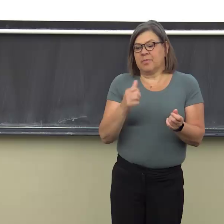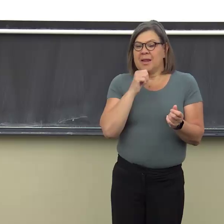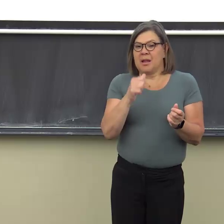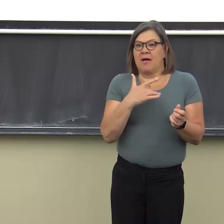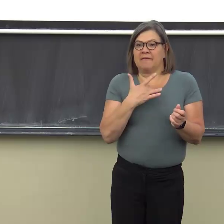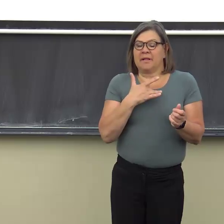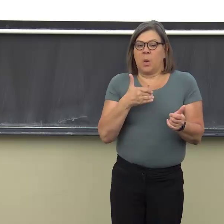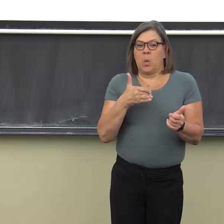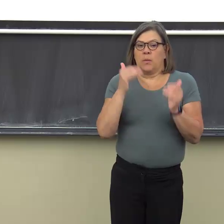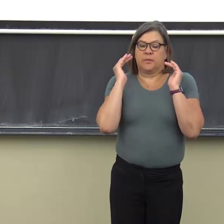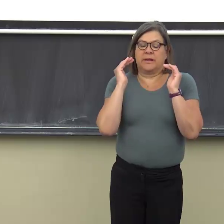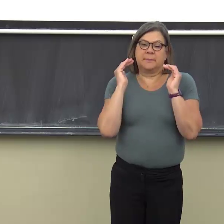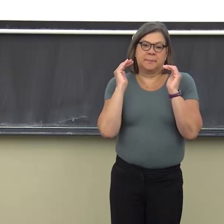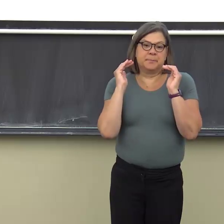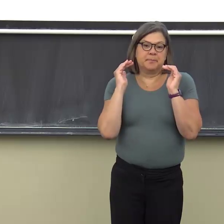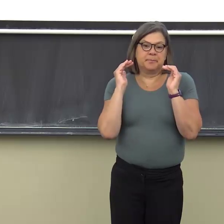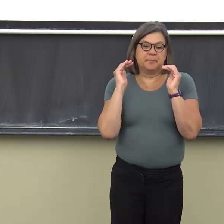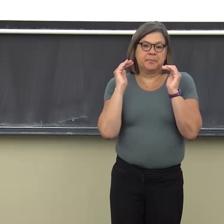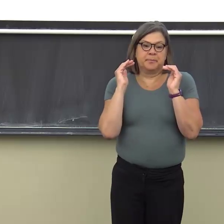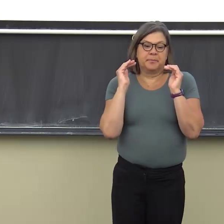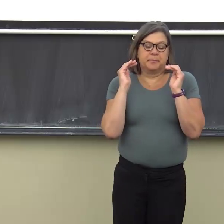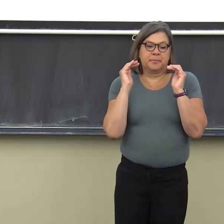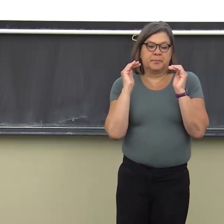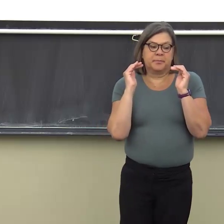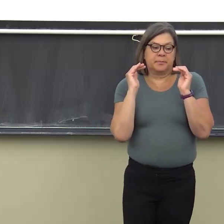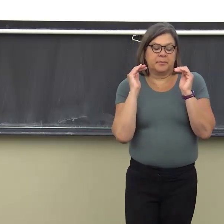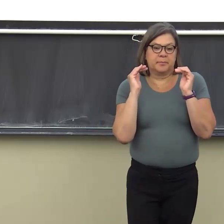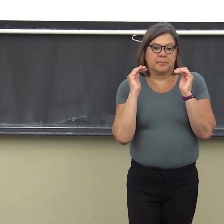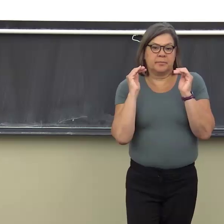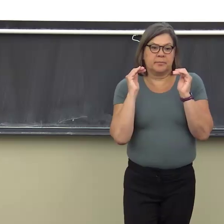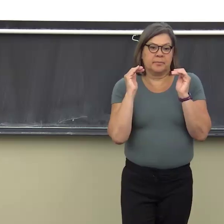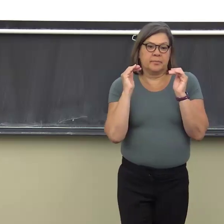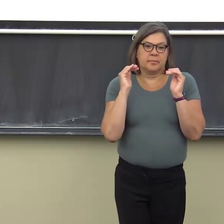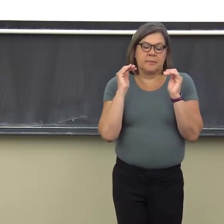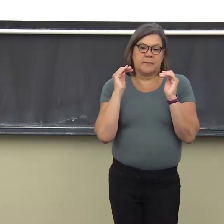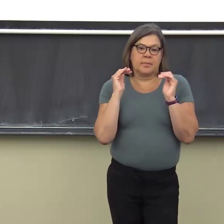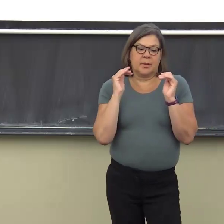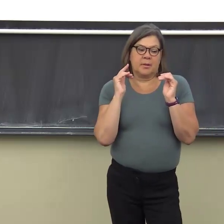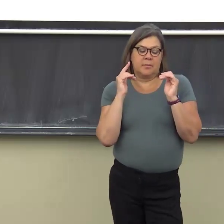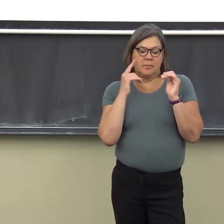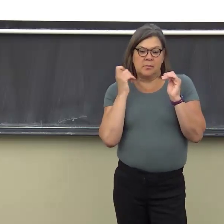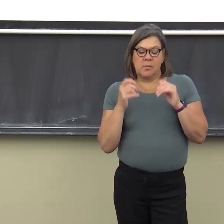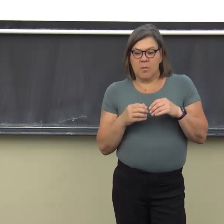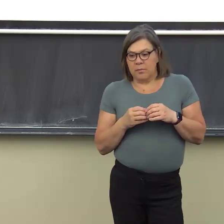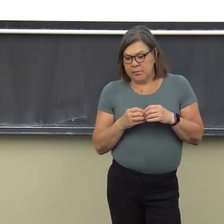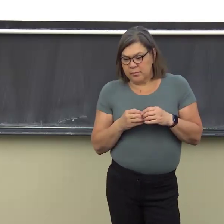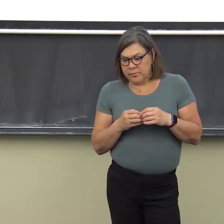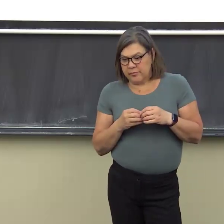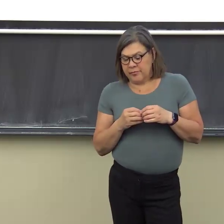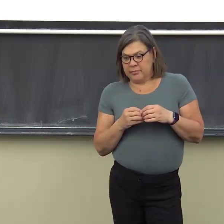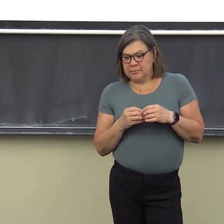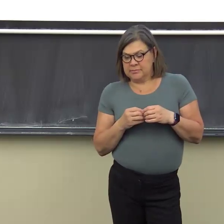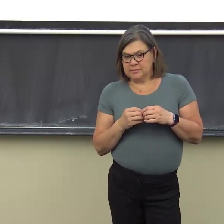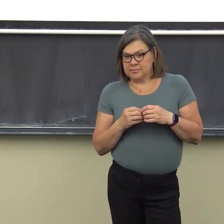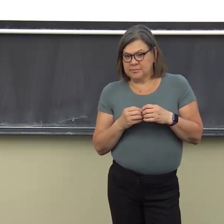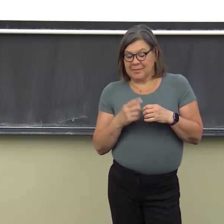feeling overwhelmed. Because also there is a lot of, like you're all saying, that if there's any discussion